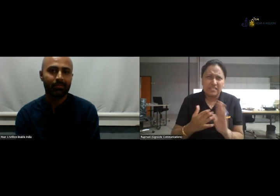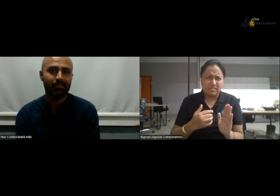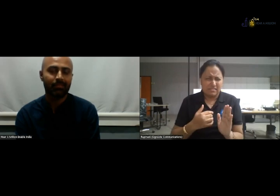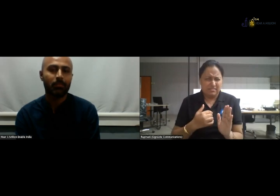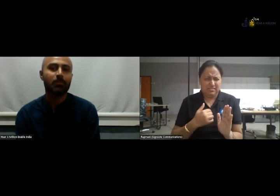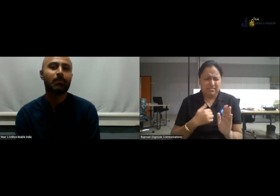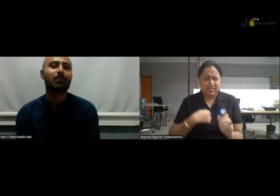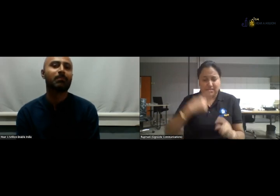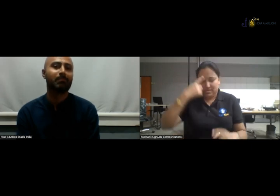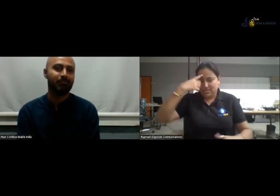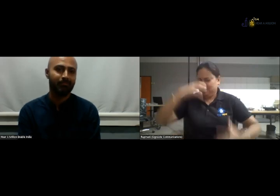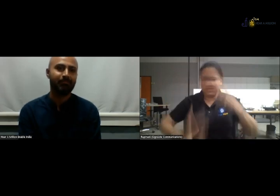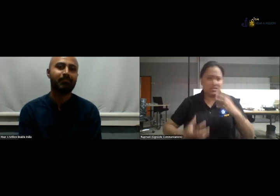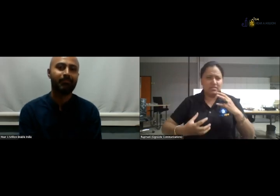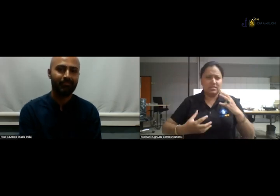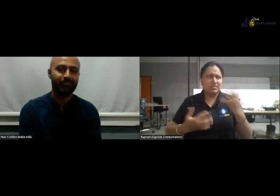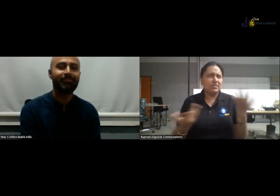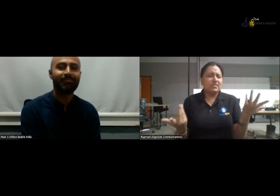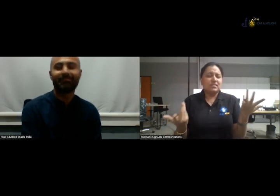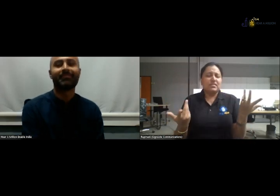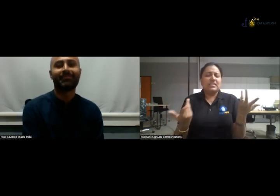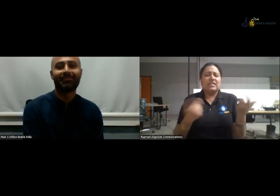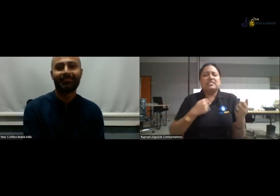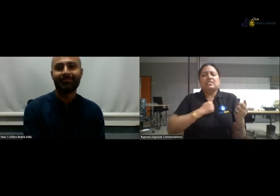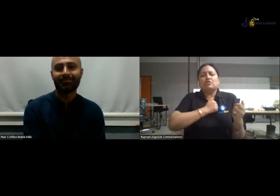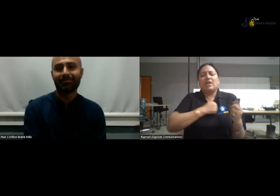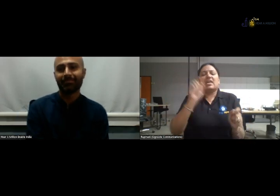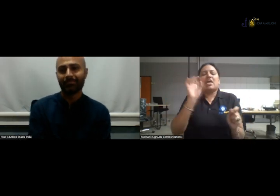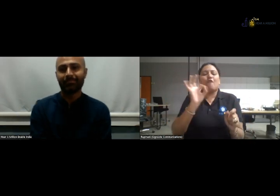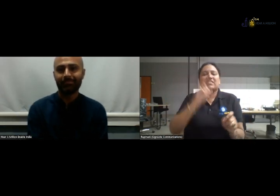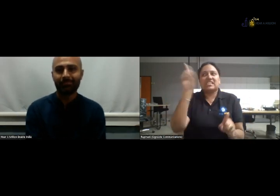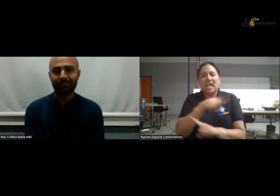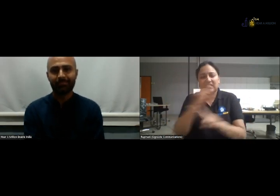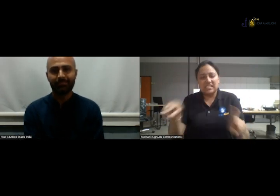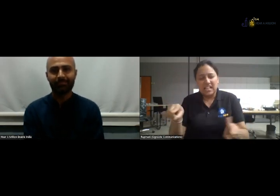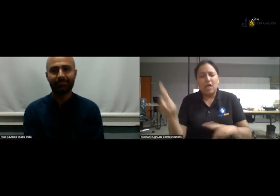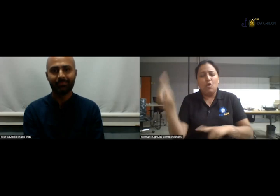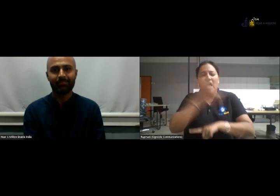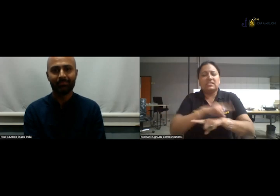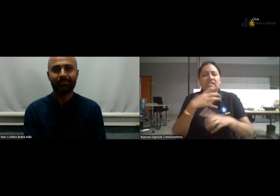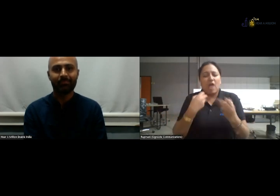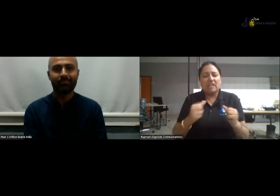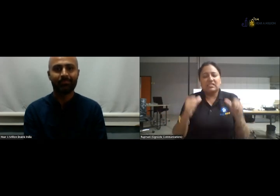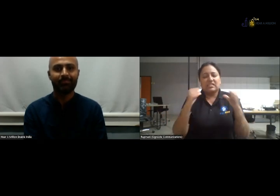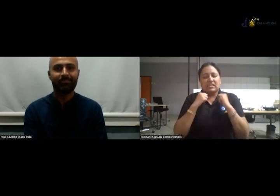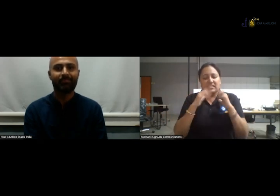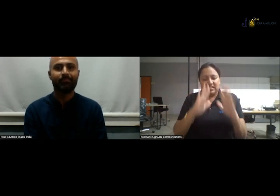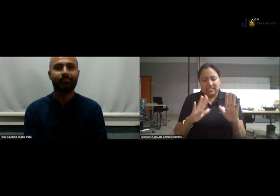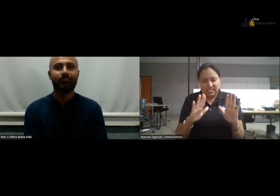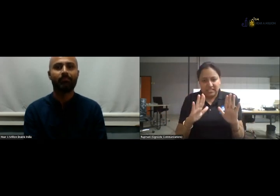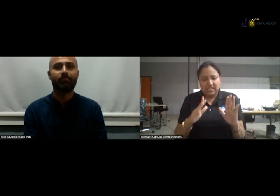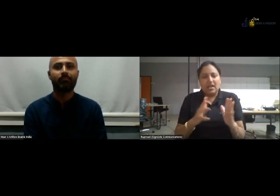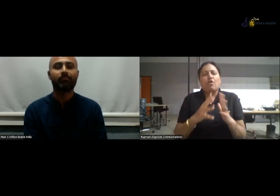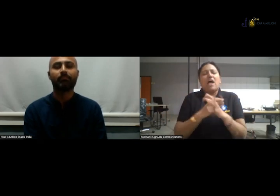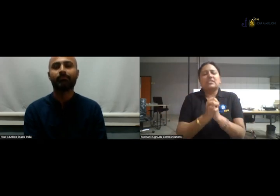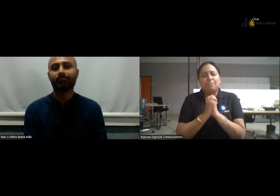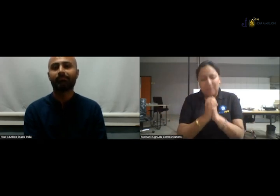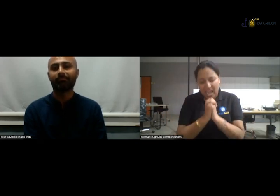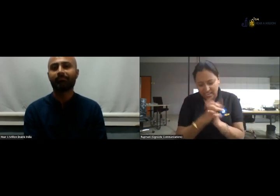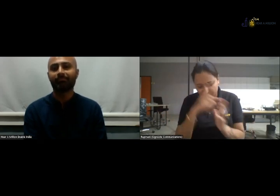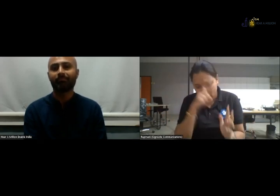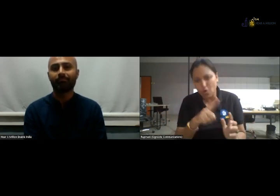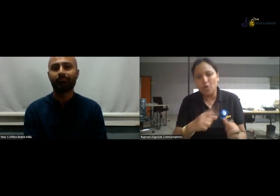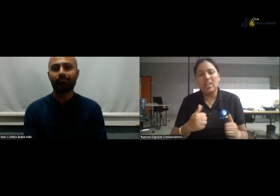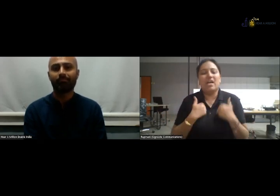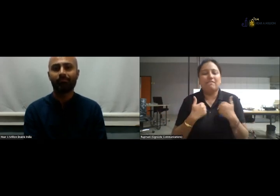we booked about, the schedule and everything, and it was unbelievable. I was very stunned to hear that news. We canceled the issue with